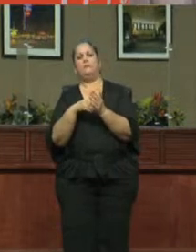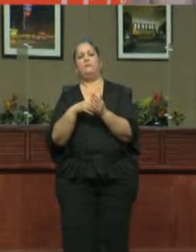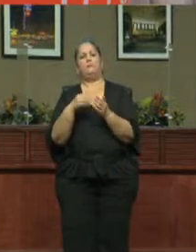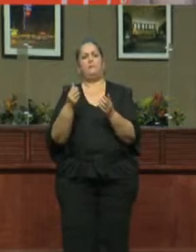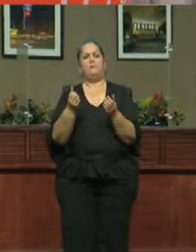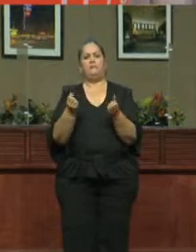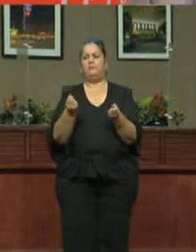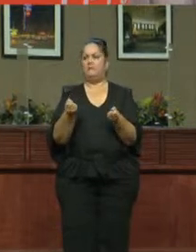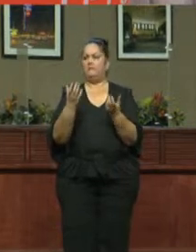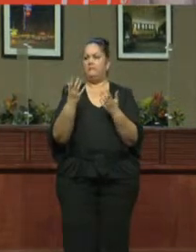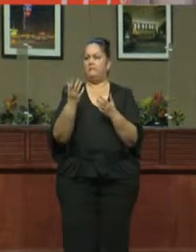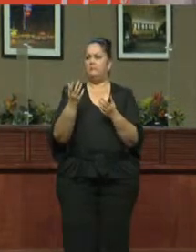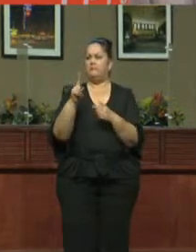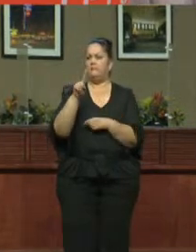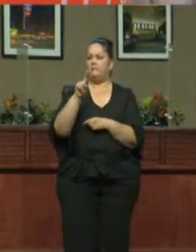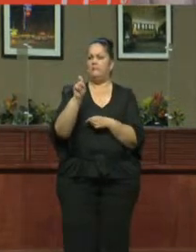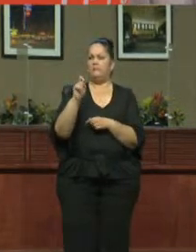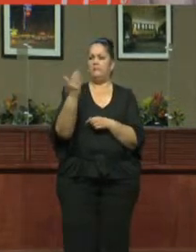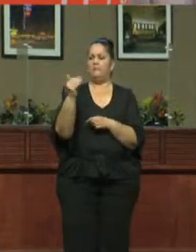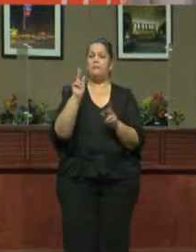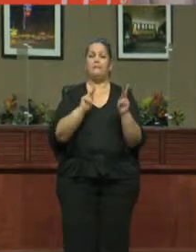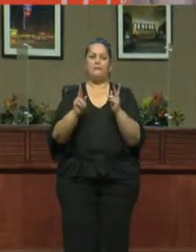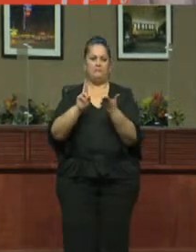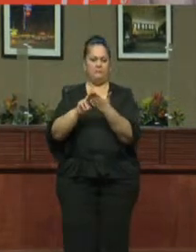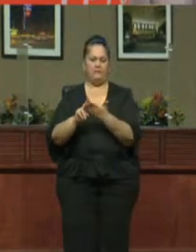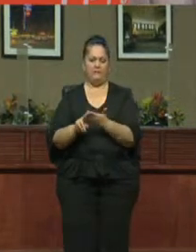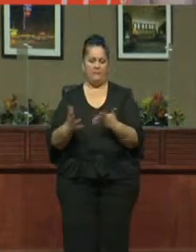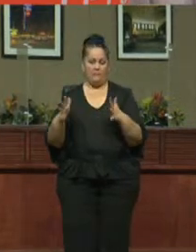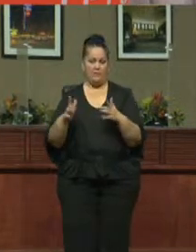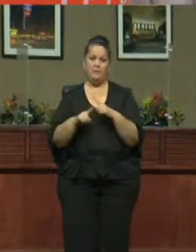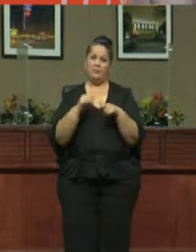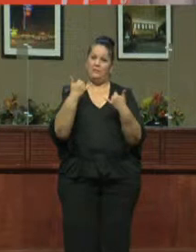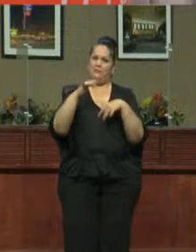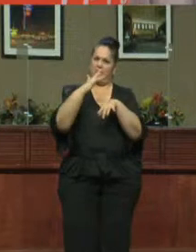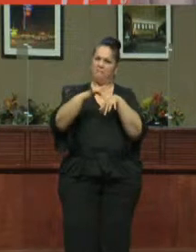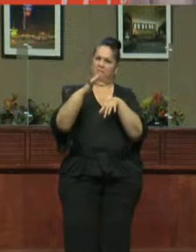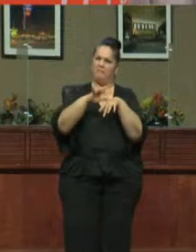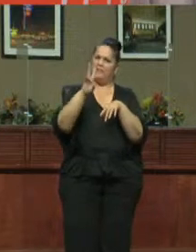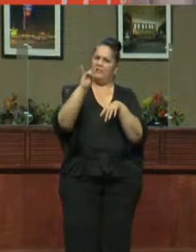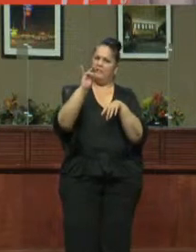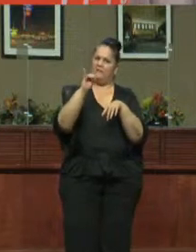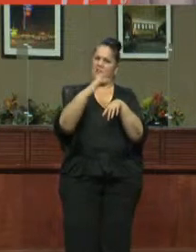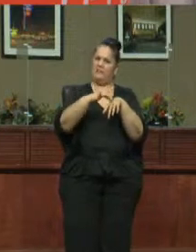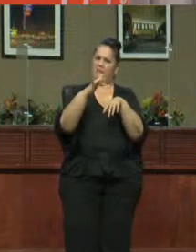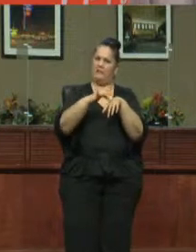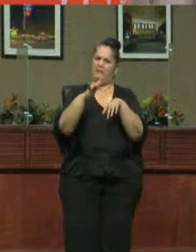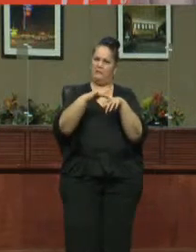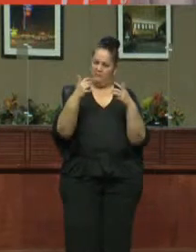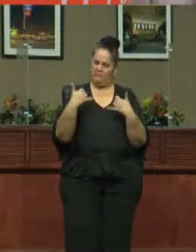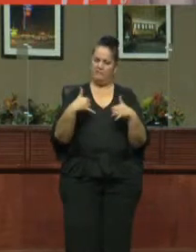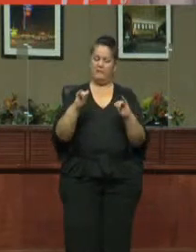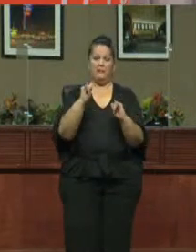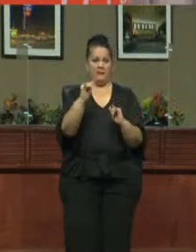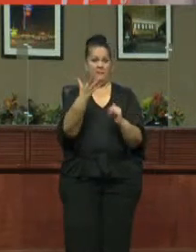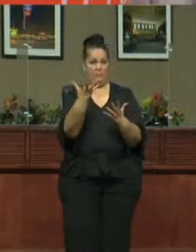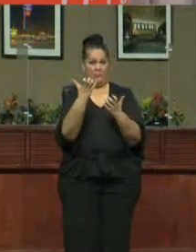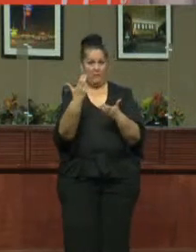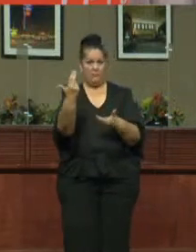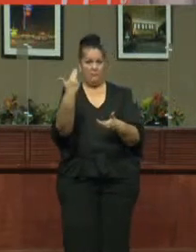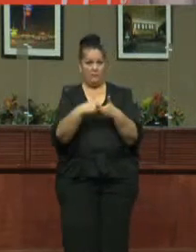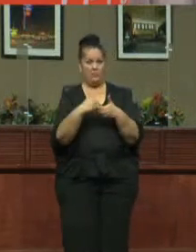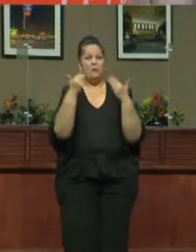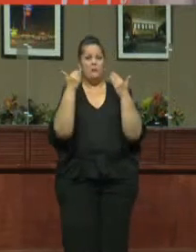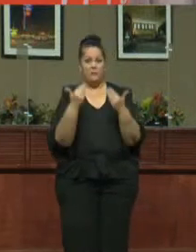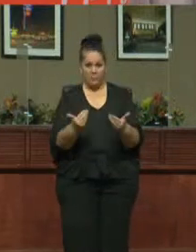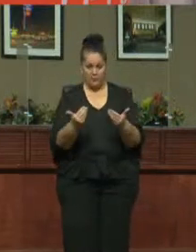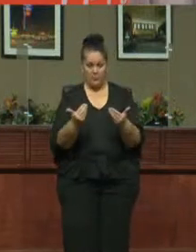the courses, but there are over 70 spots left. So if you're interested, again, you can go to